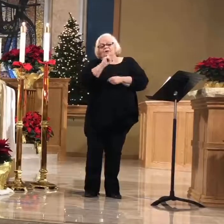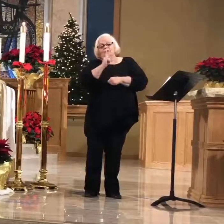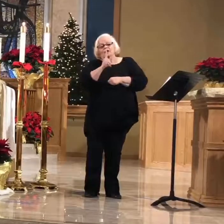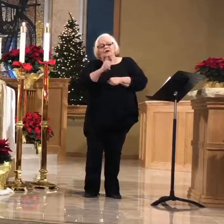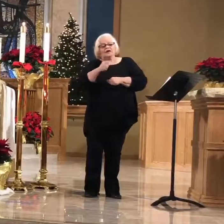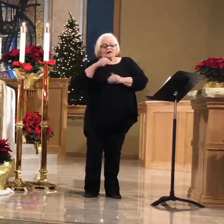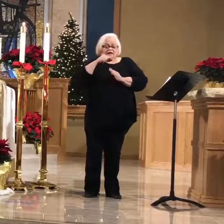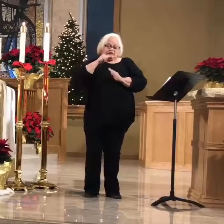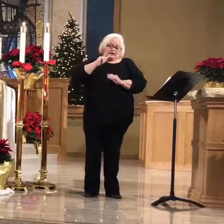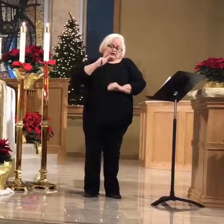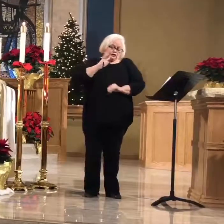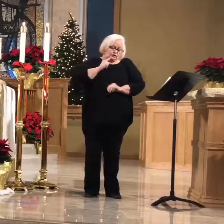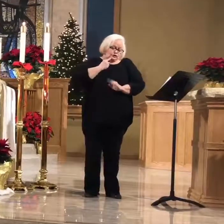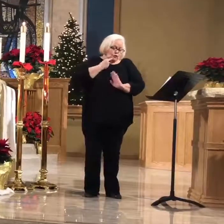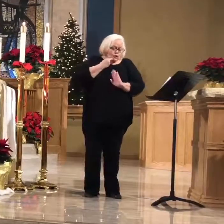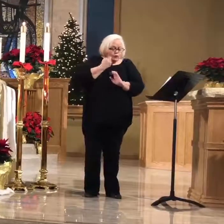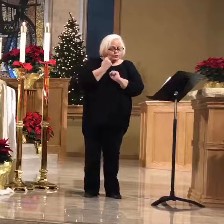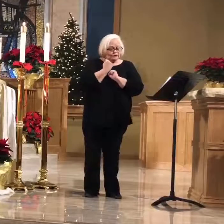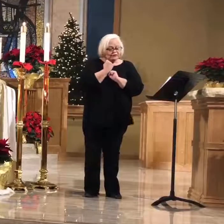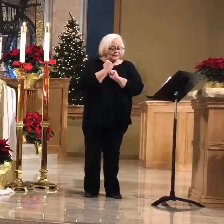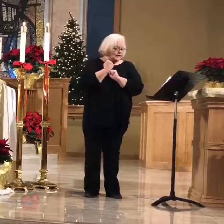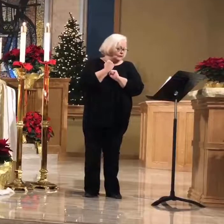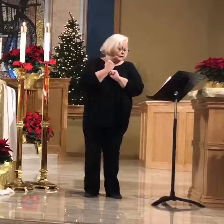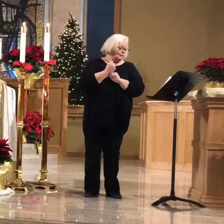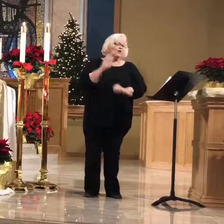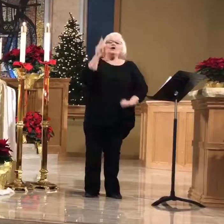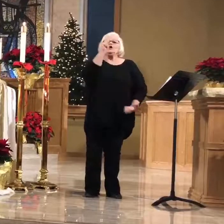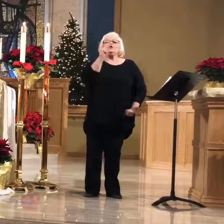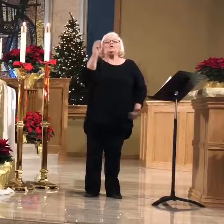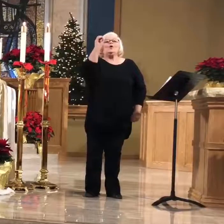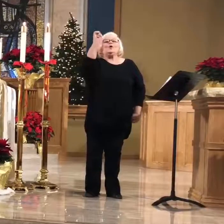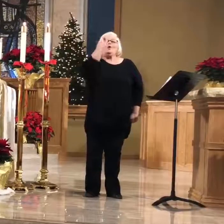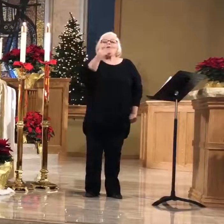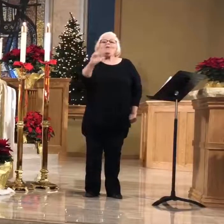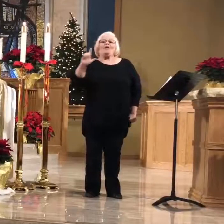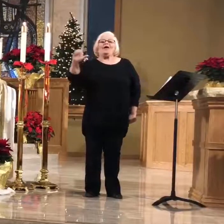that was so deep.